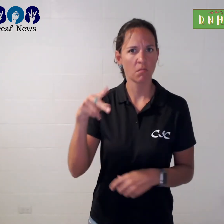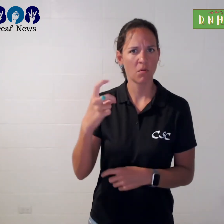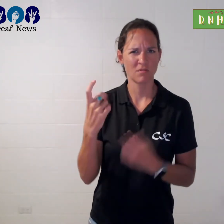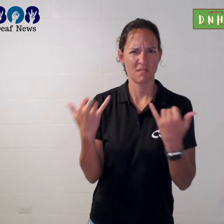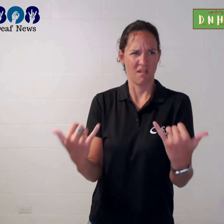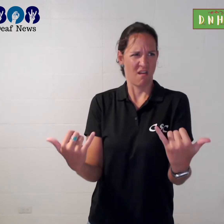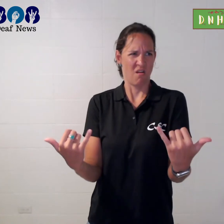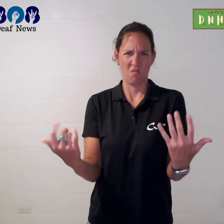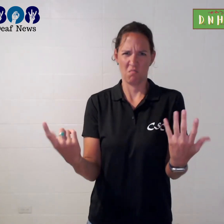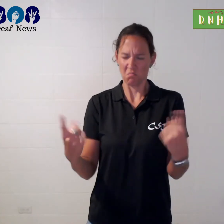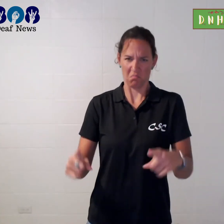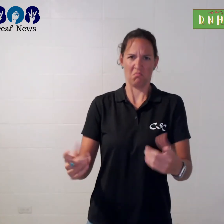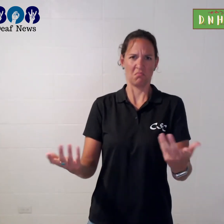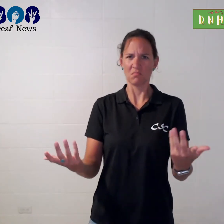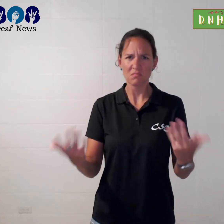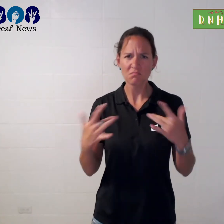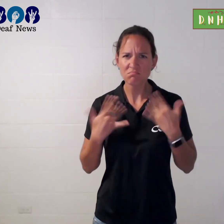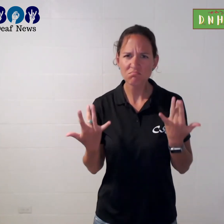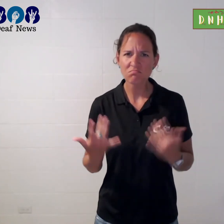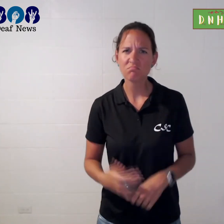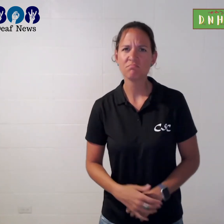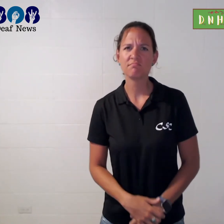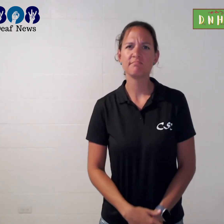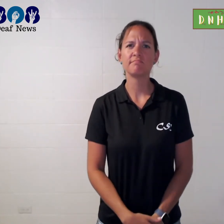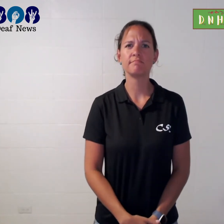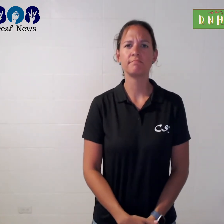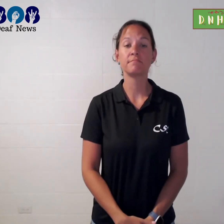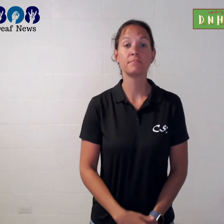Last question. Why are we seeing monkeypox now?